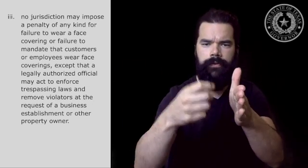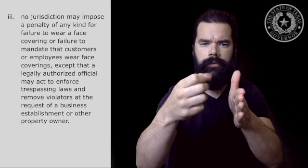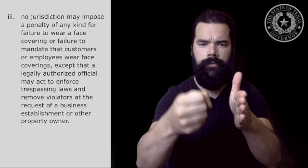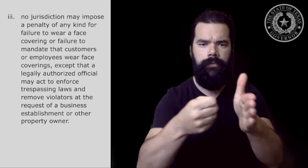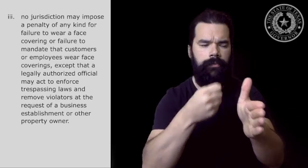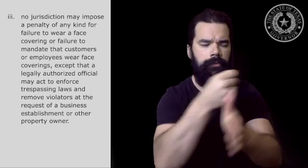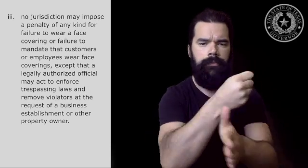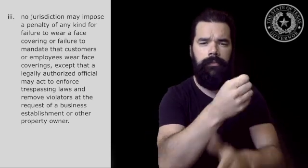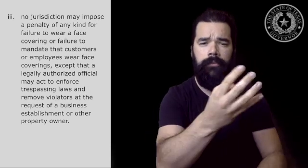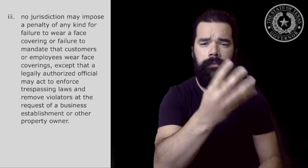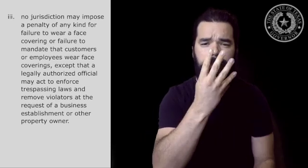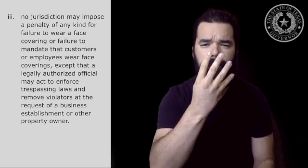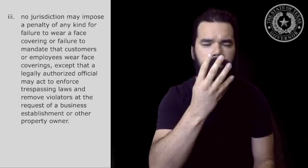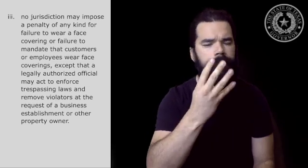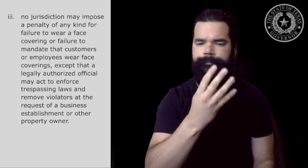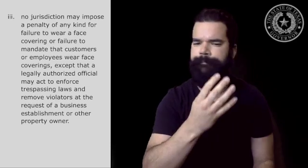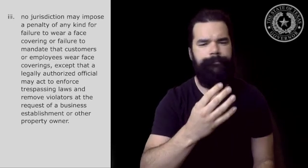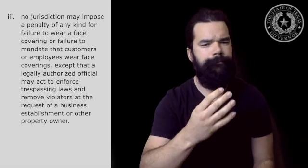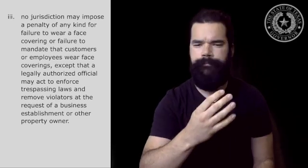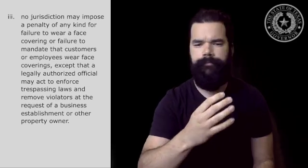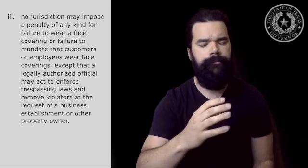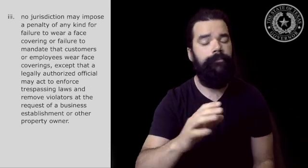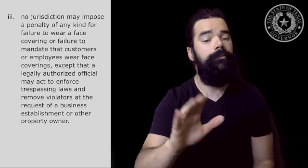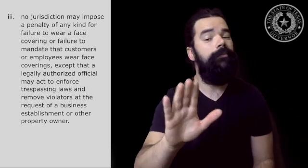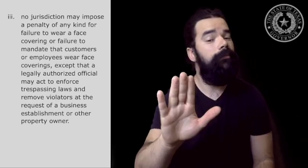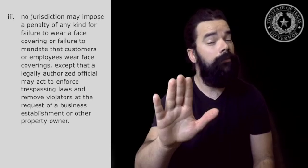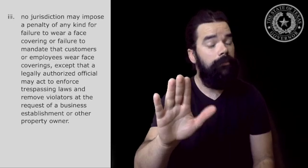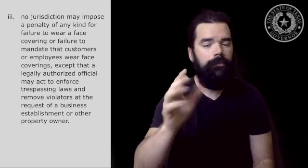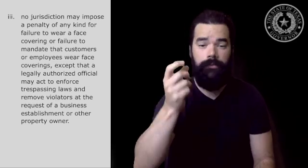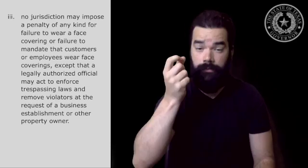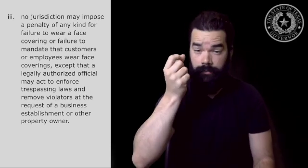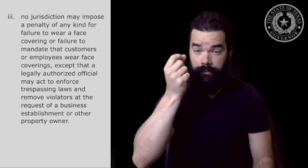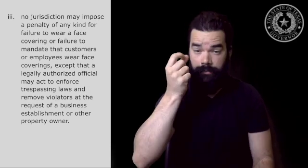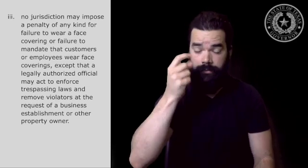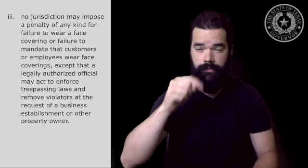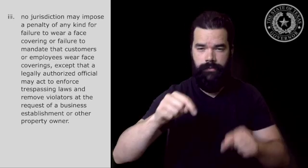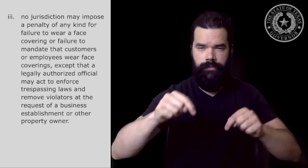business establishment or other property owner.